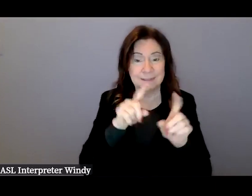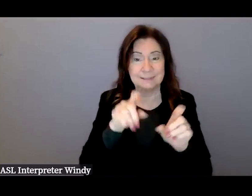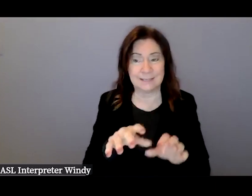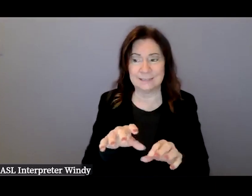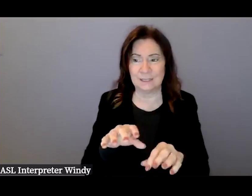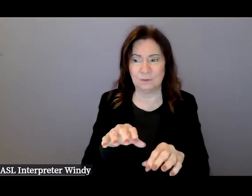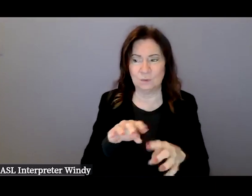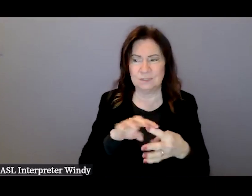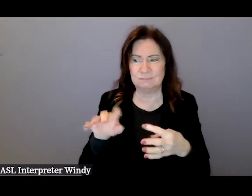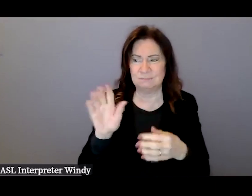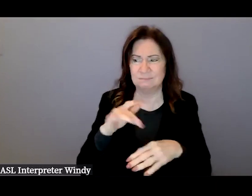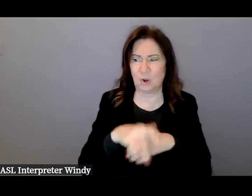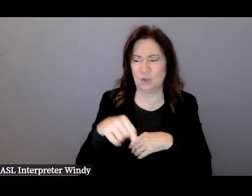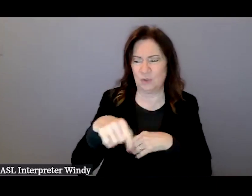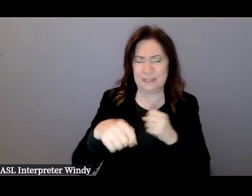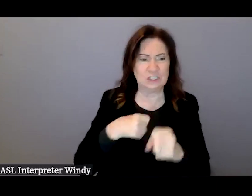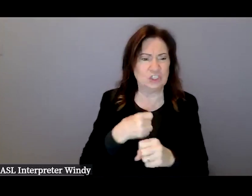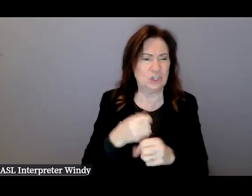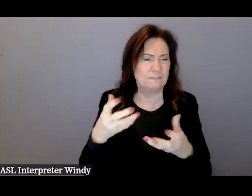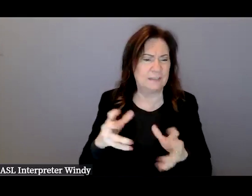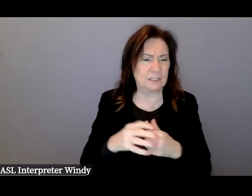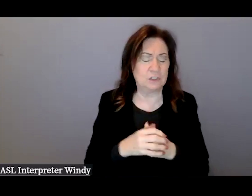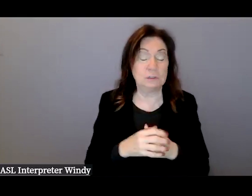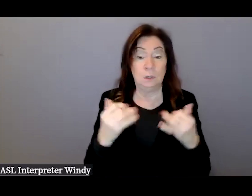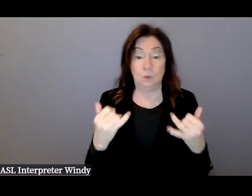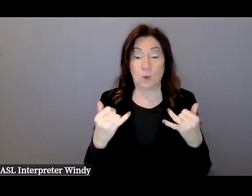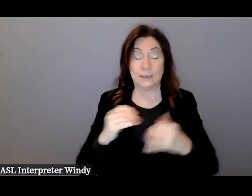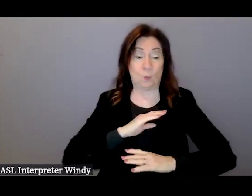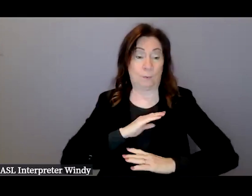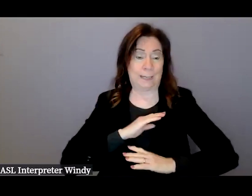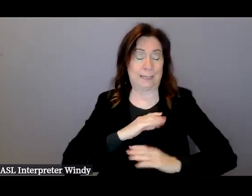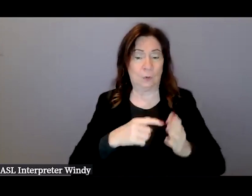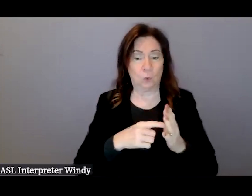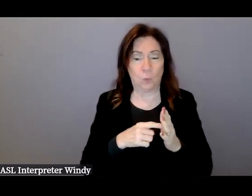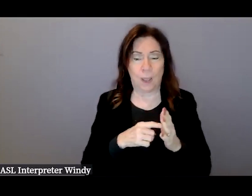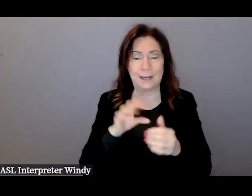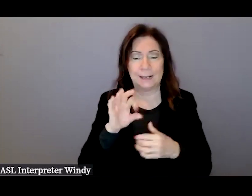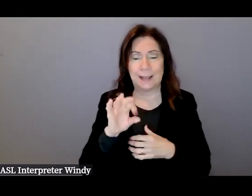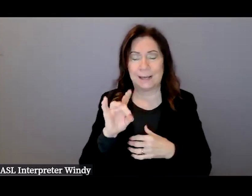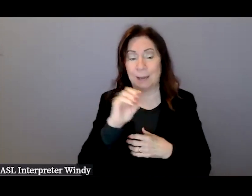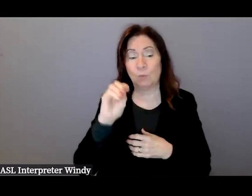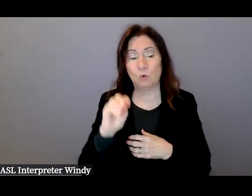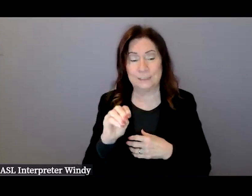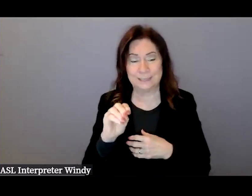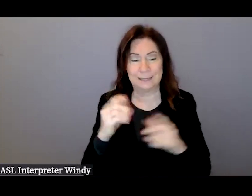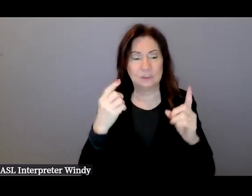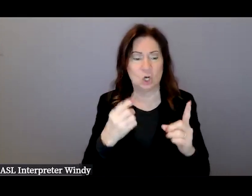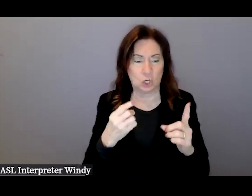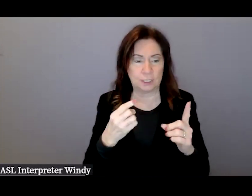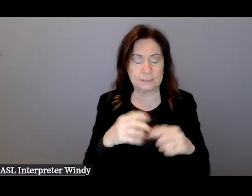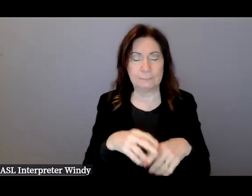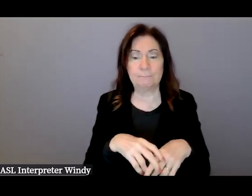earlier this year. We are currently meeting our required 90th percentile target, meaning at